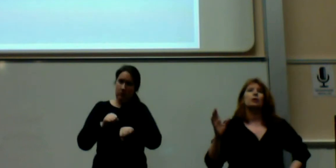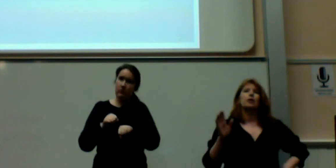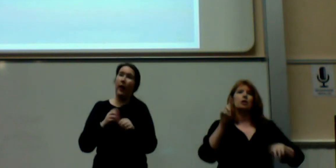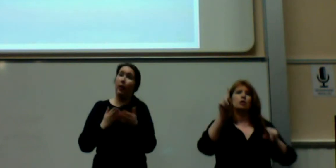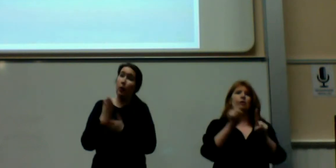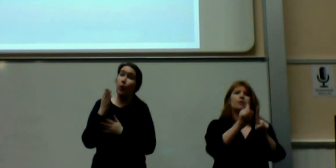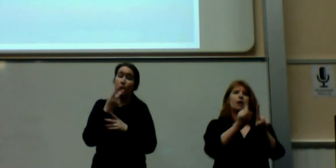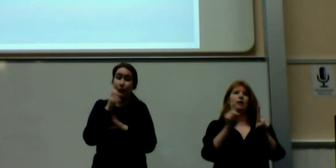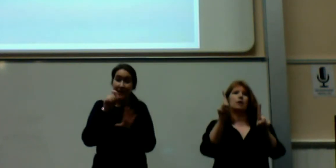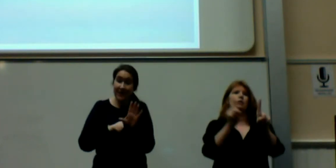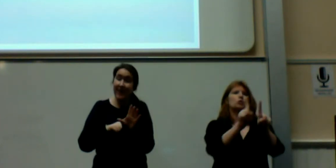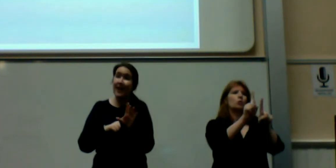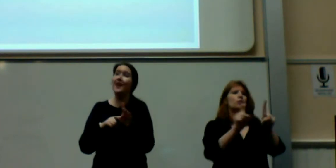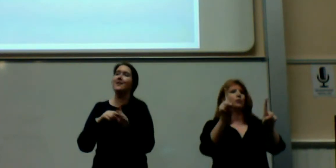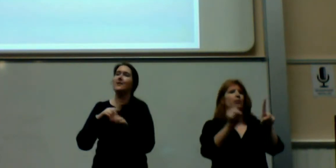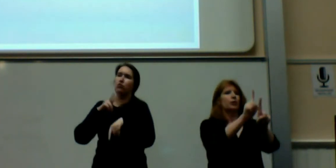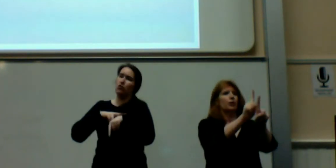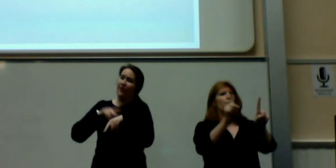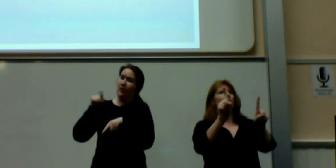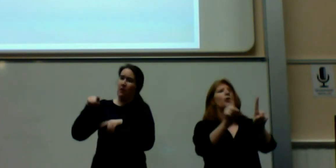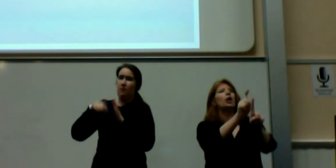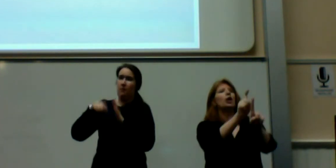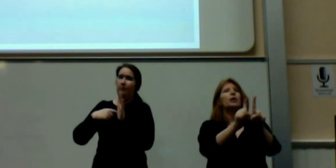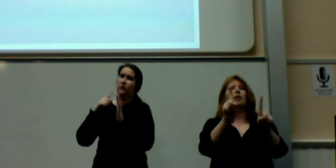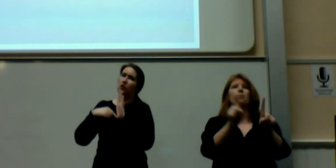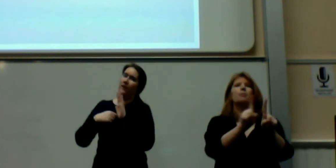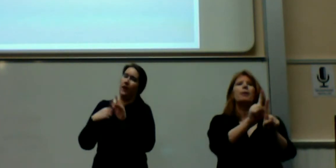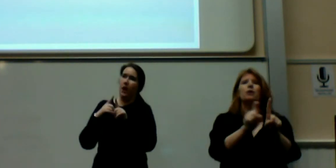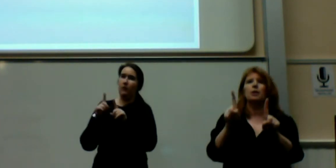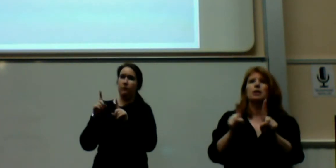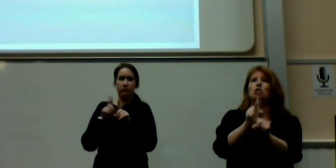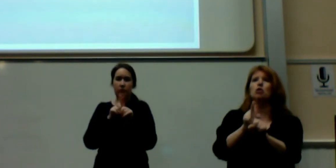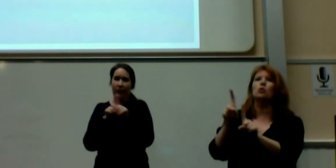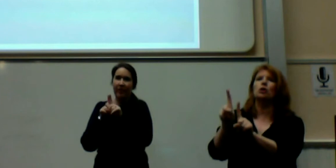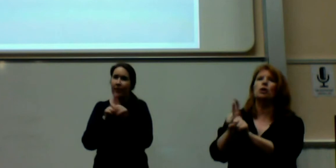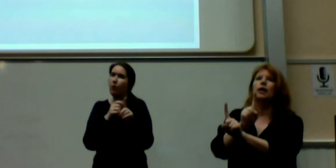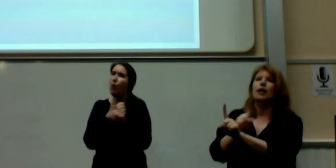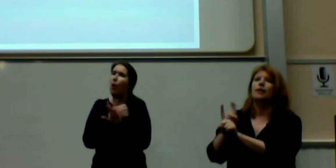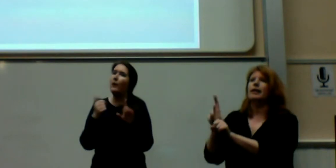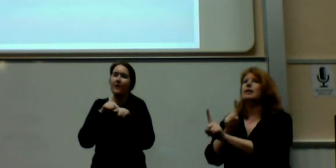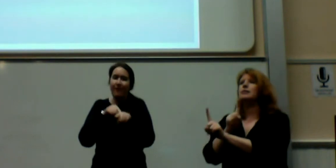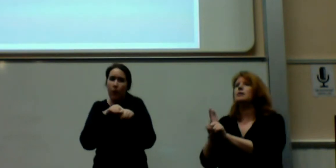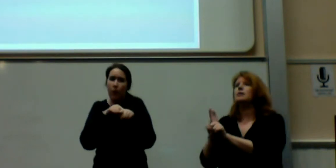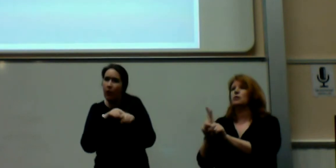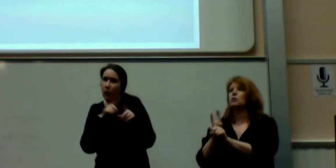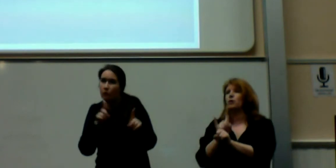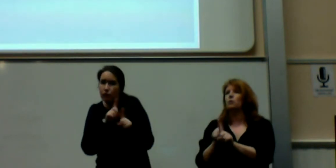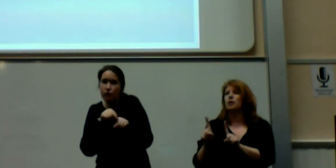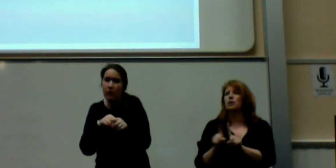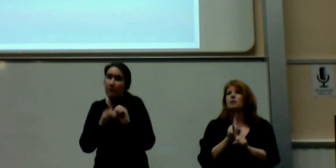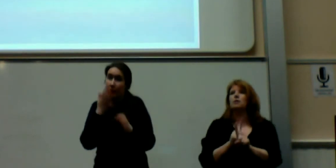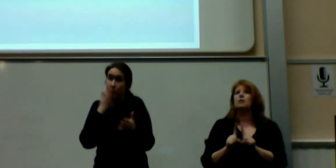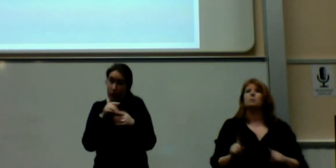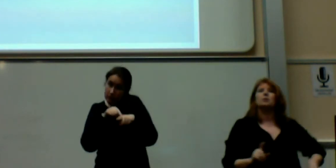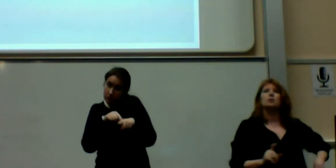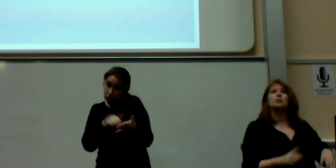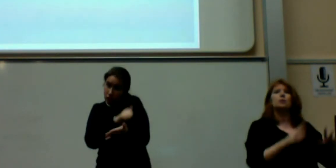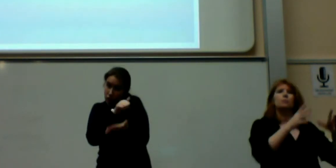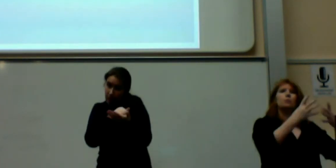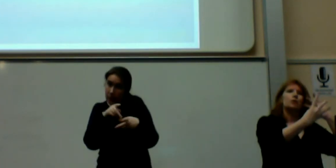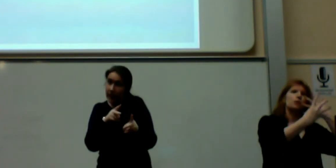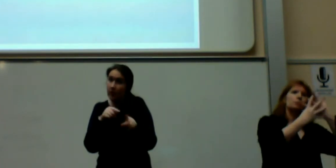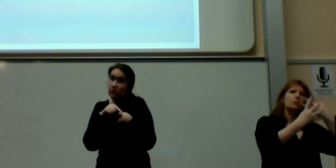parole period, Javert is sort of following him about, making sure that he sticks with what it is he's